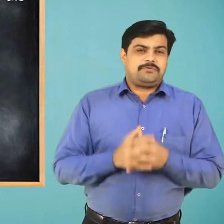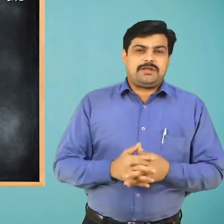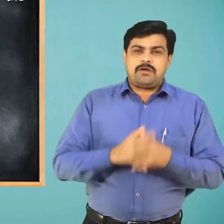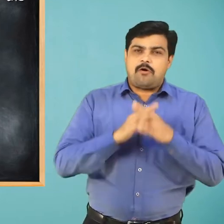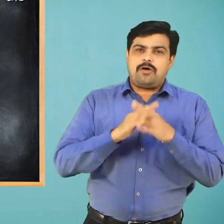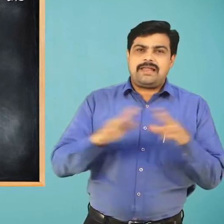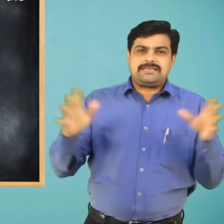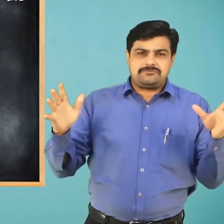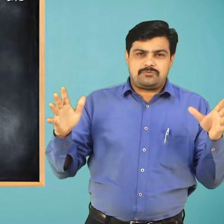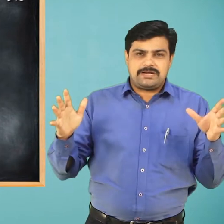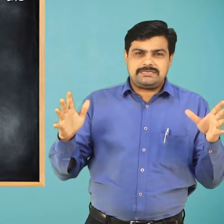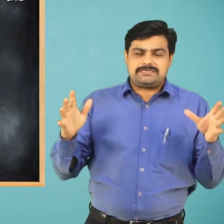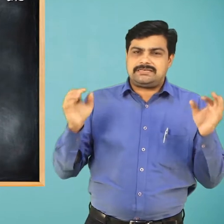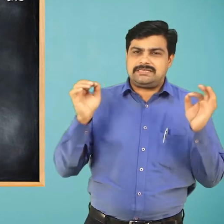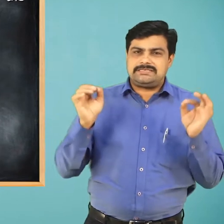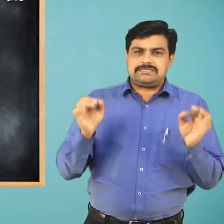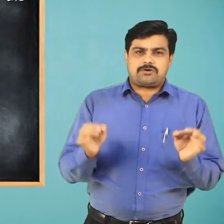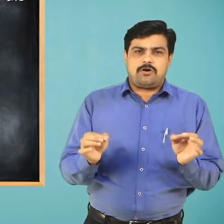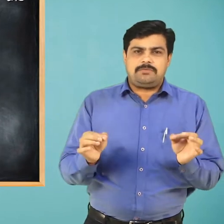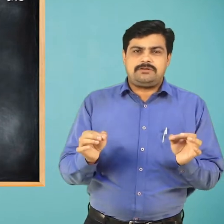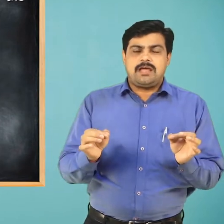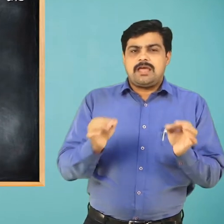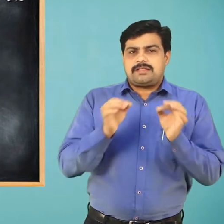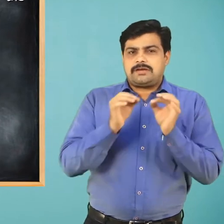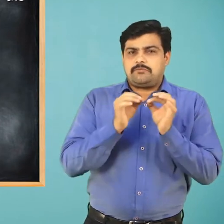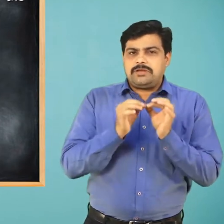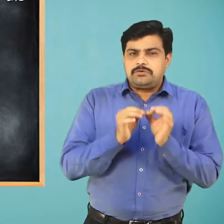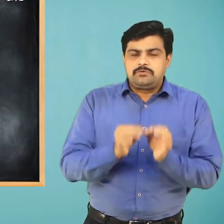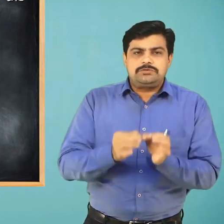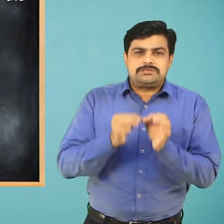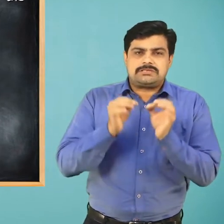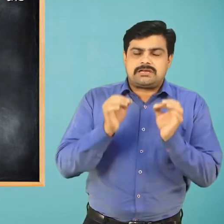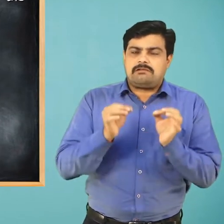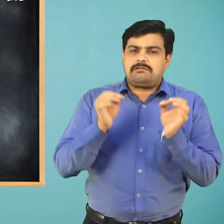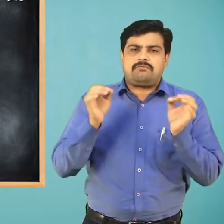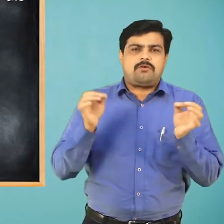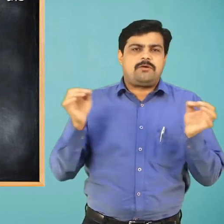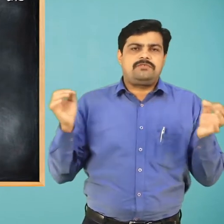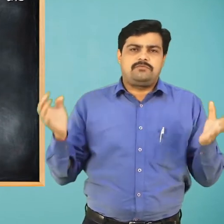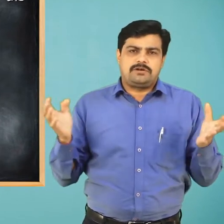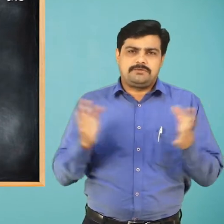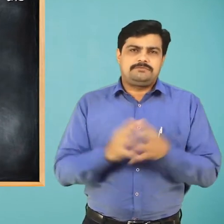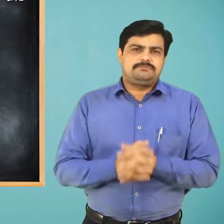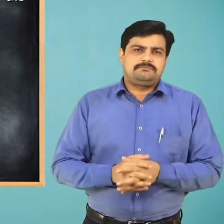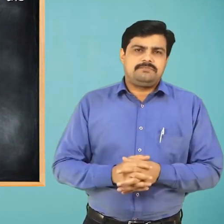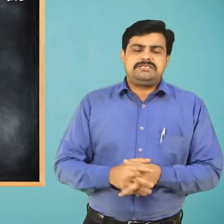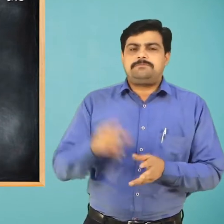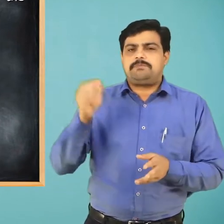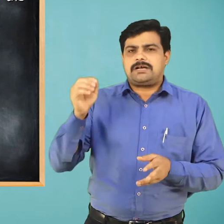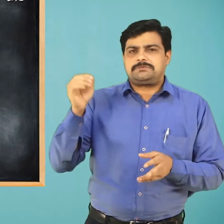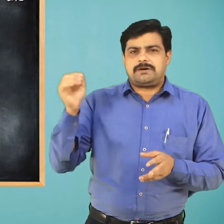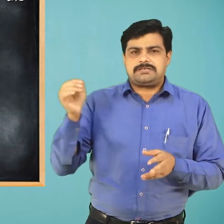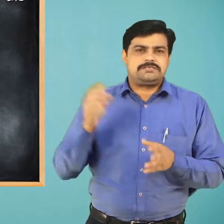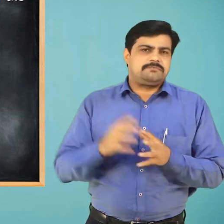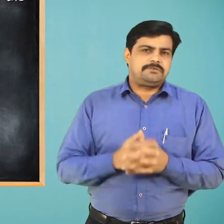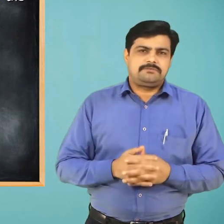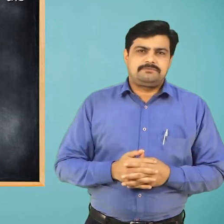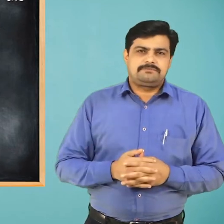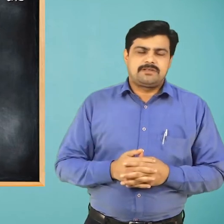In all active voice, this is common that we use third form of the verb. Means the past participle.